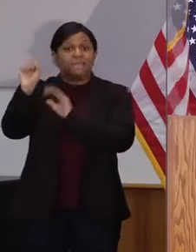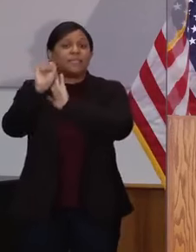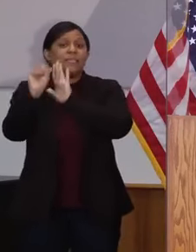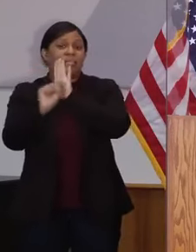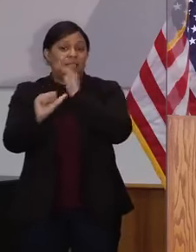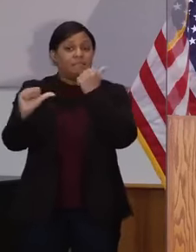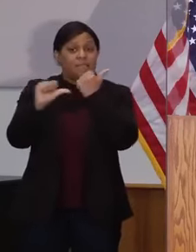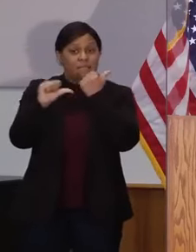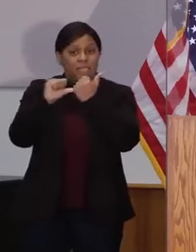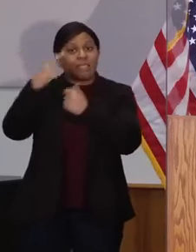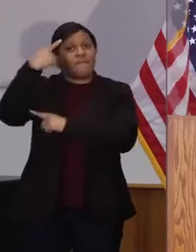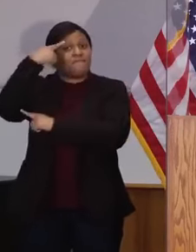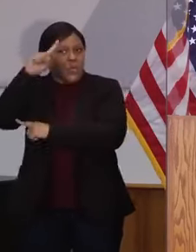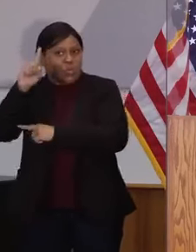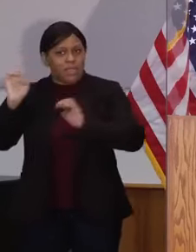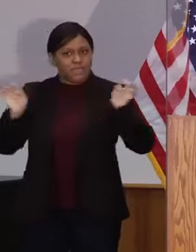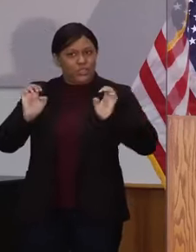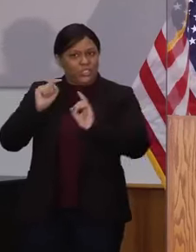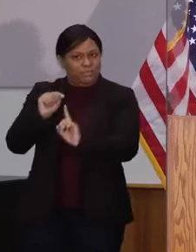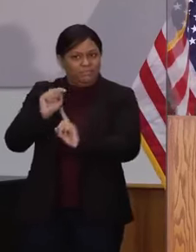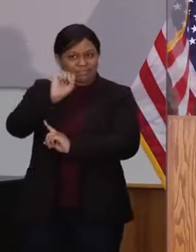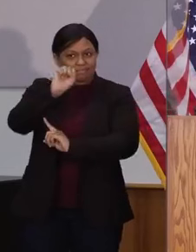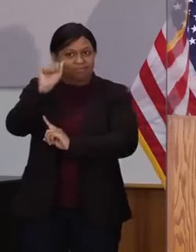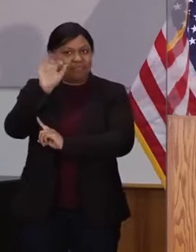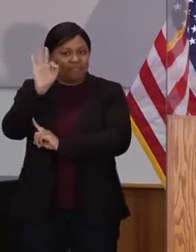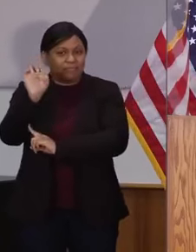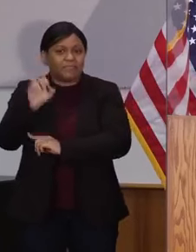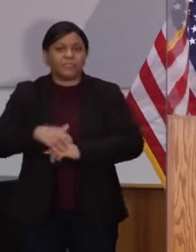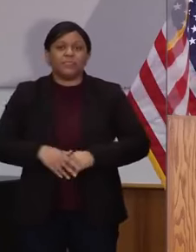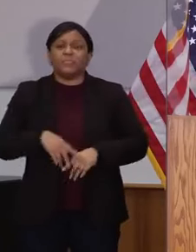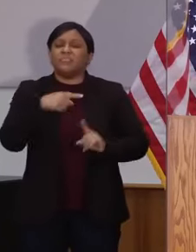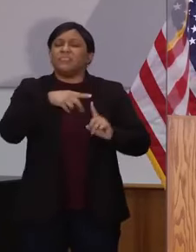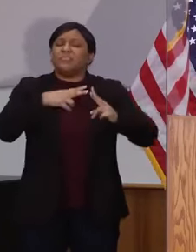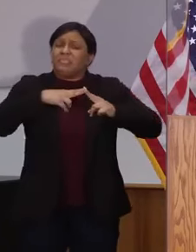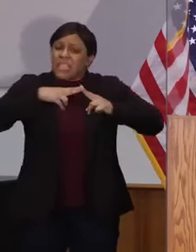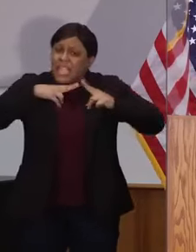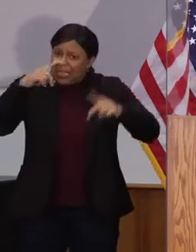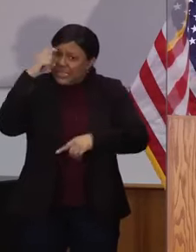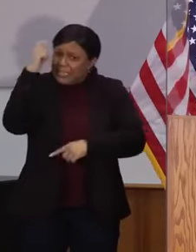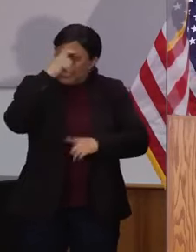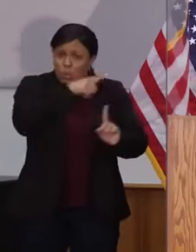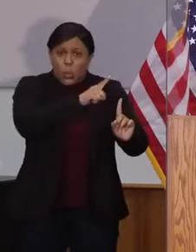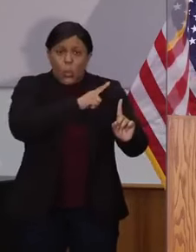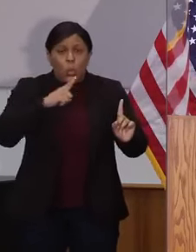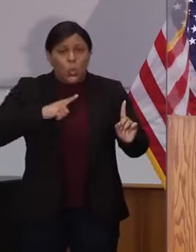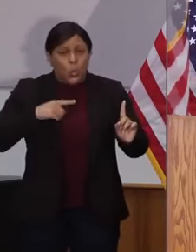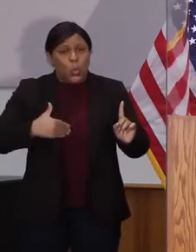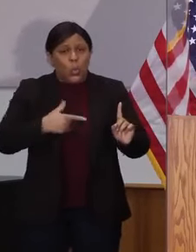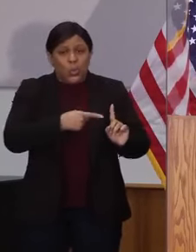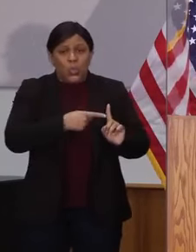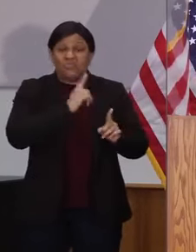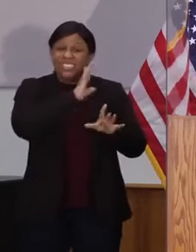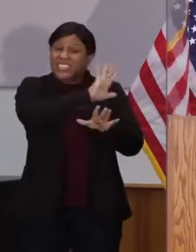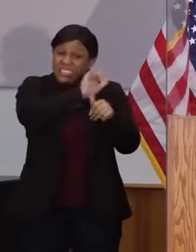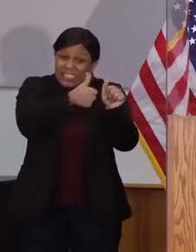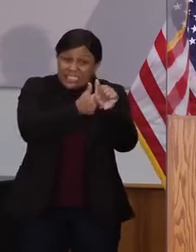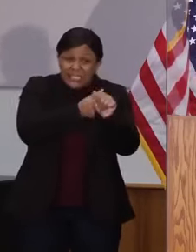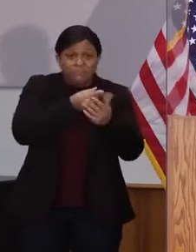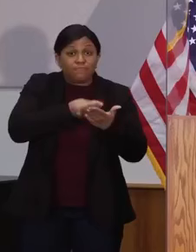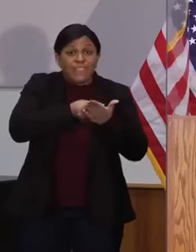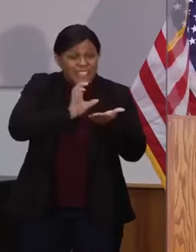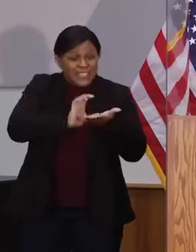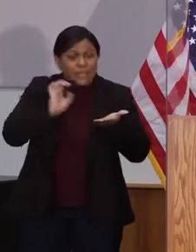this does is it provide an account, much like we did, and I thought very wisely the legislature did, a contingency account around emergencies. If it didn't get to